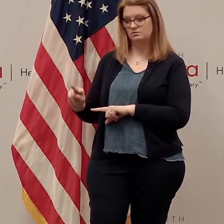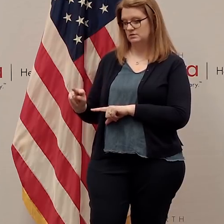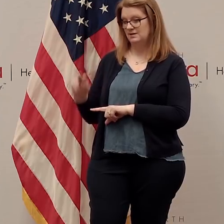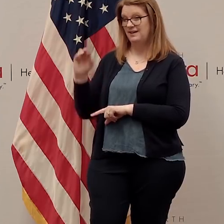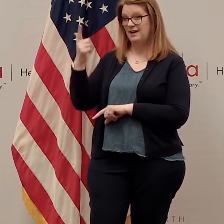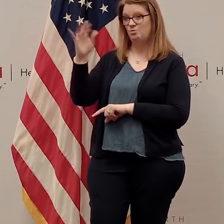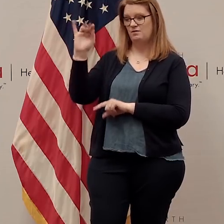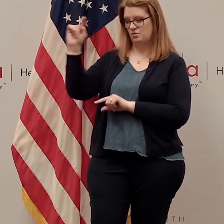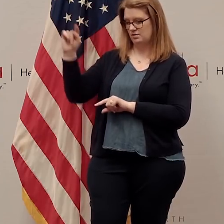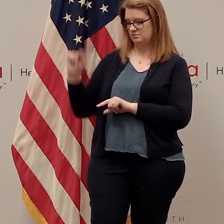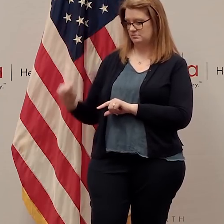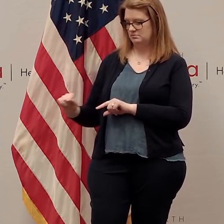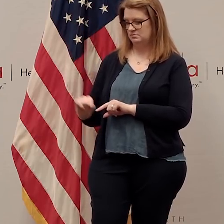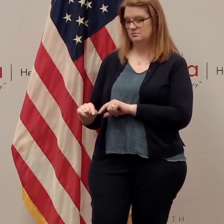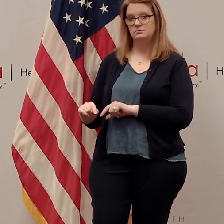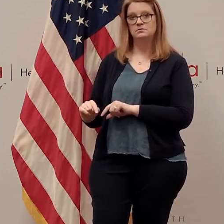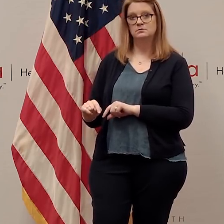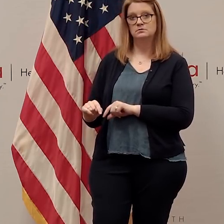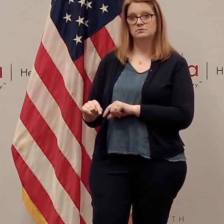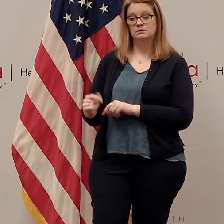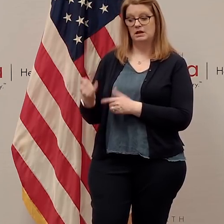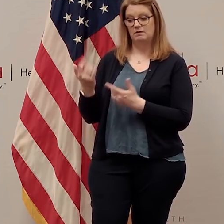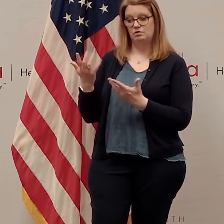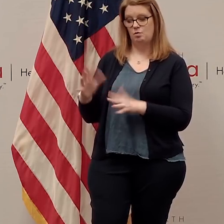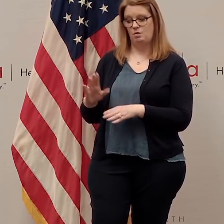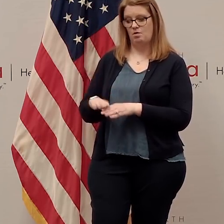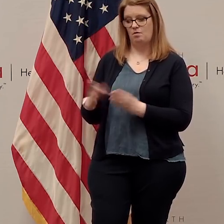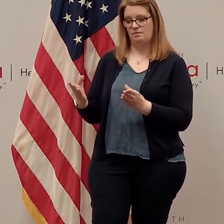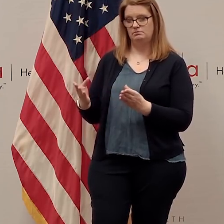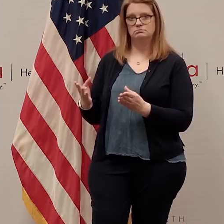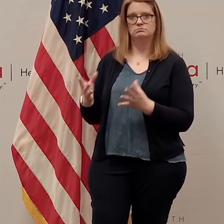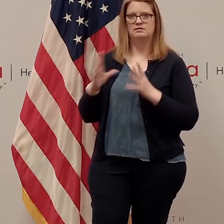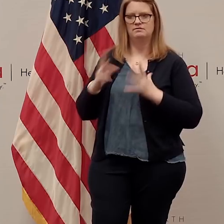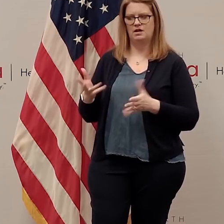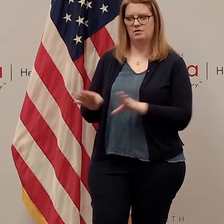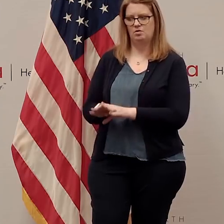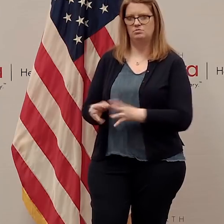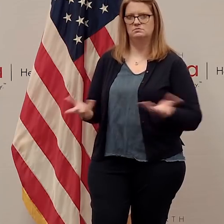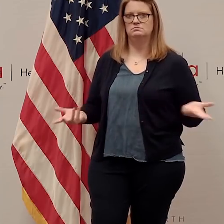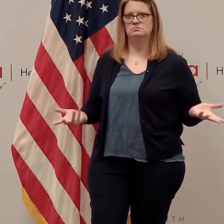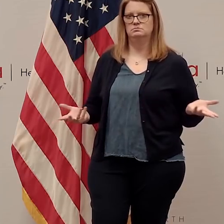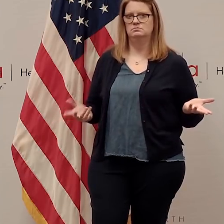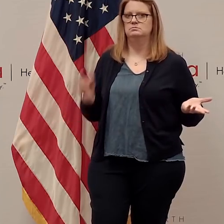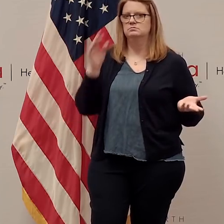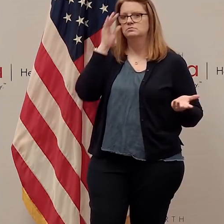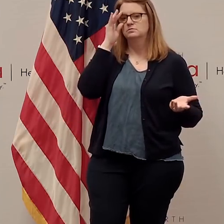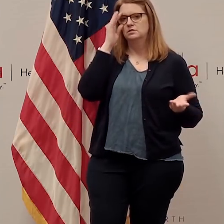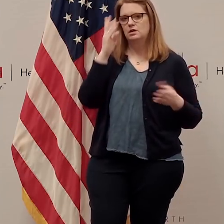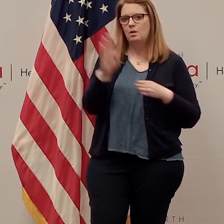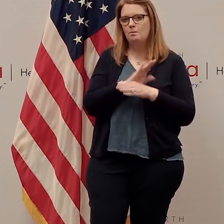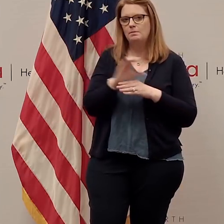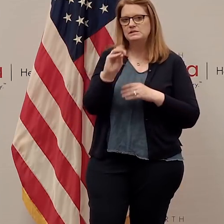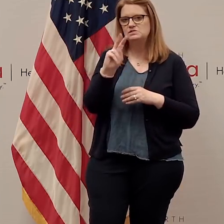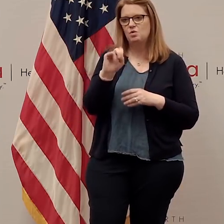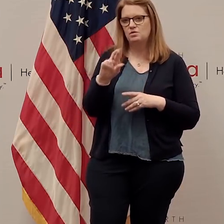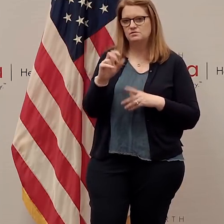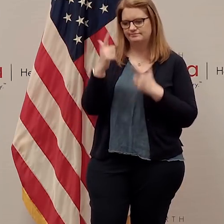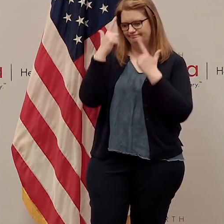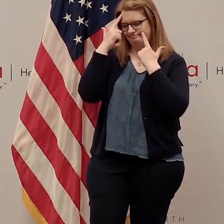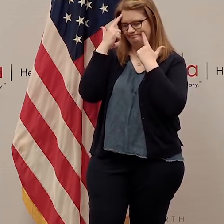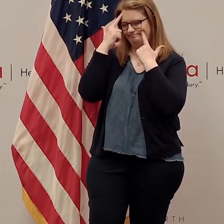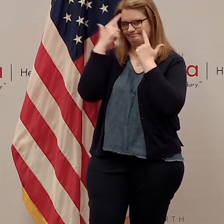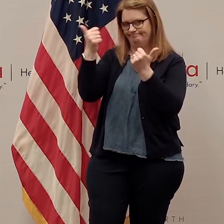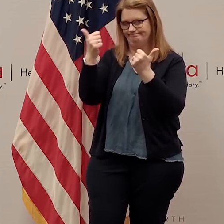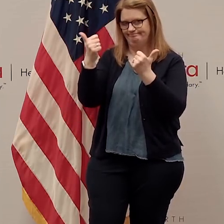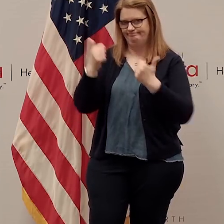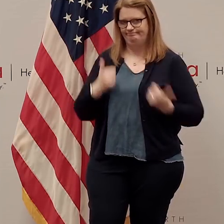in those areas that do not want to open this weekend, it's all voluntary. They can stay closed. Business owners can decide their own level of risk that they want to bear as